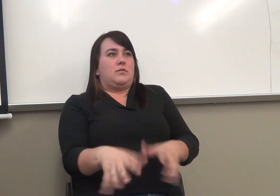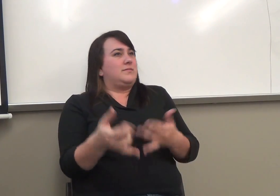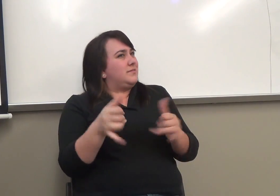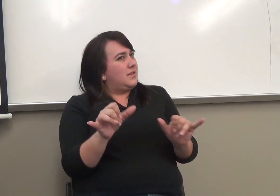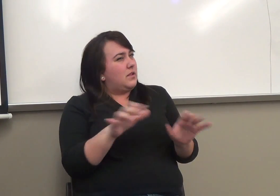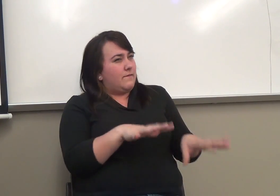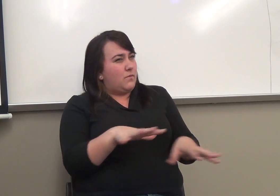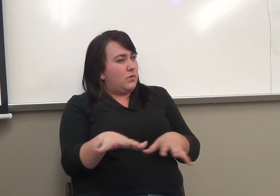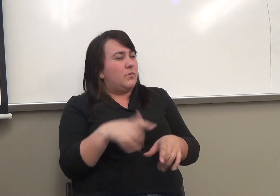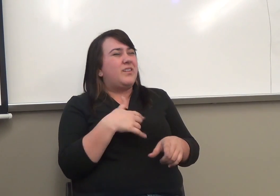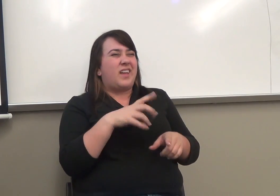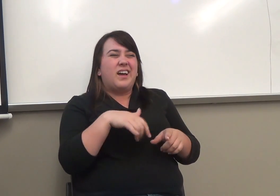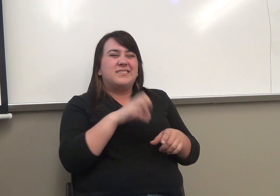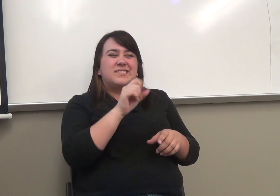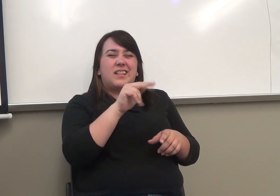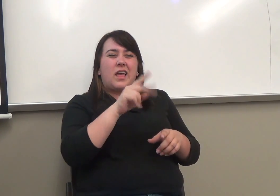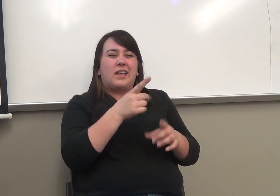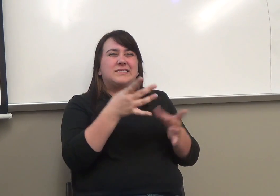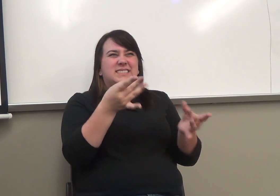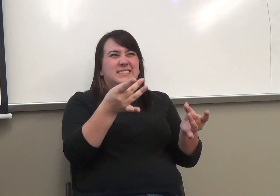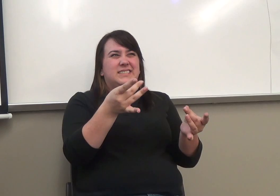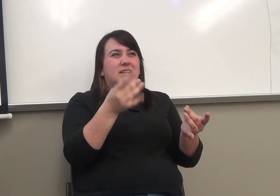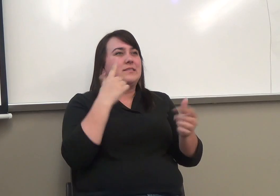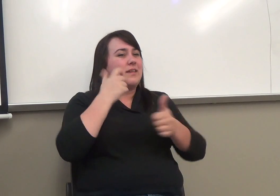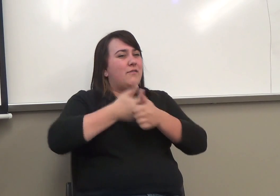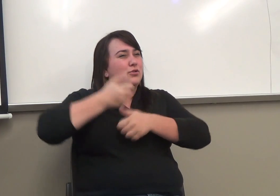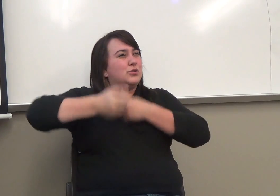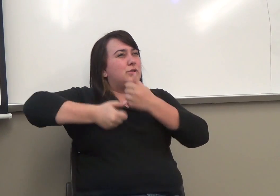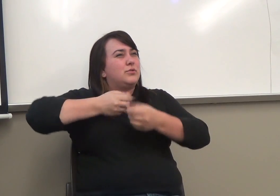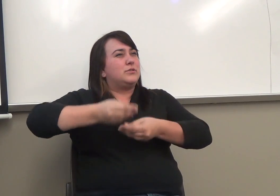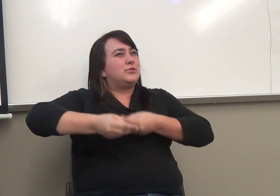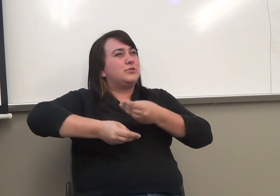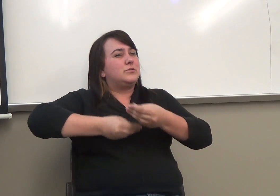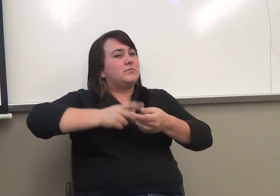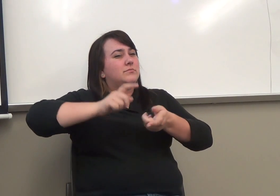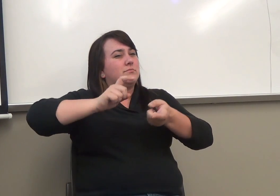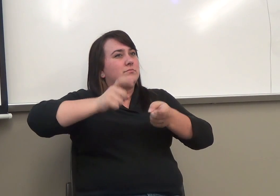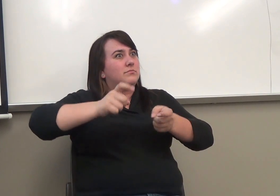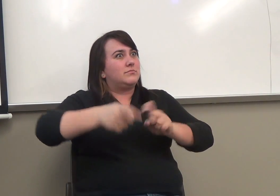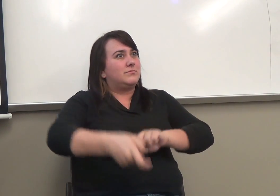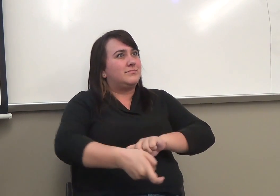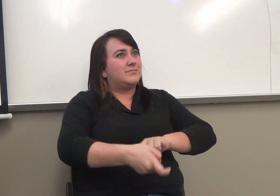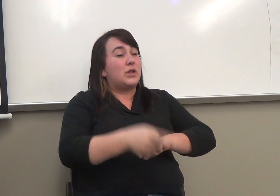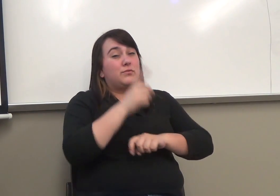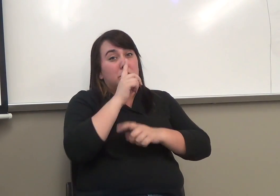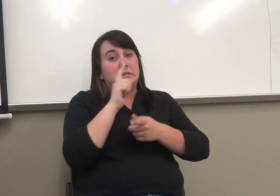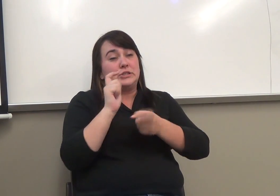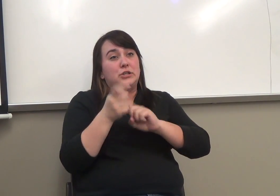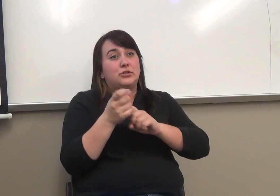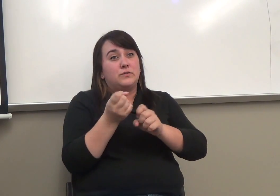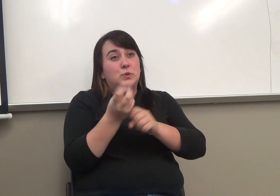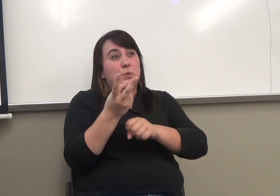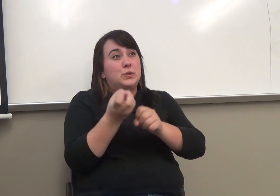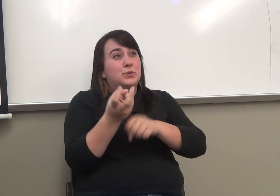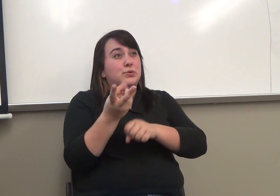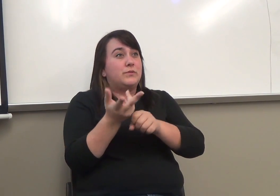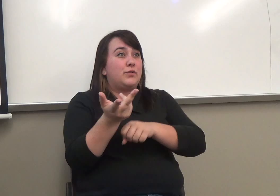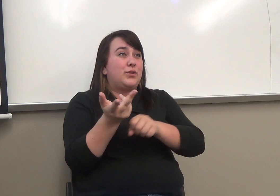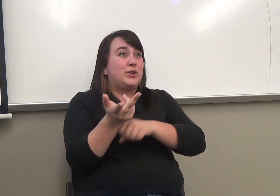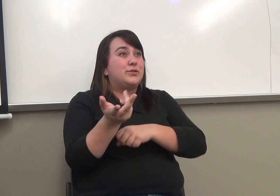with slang, is it changes with every generation. Even more quickly, it changes every 2 or 3 years. And some